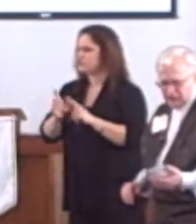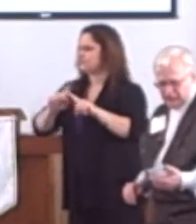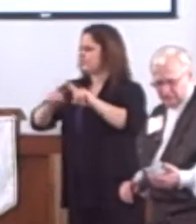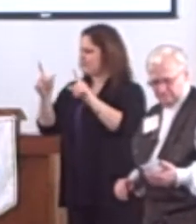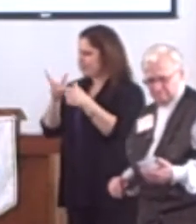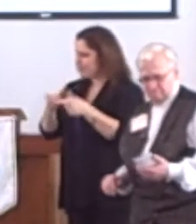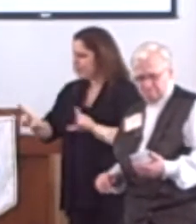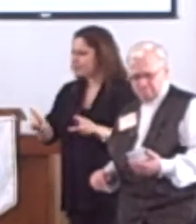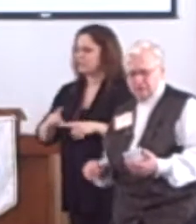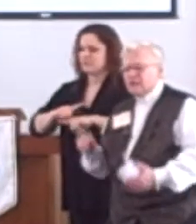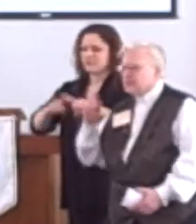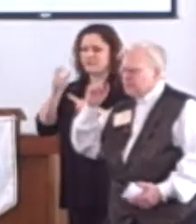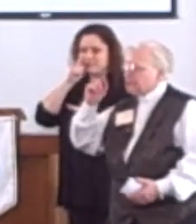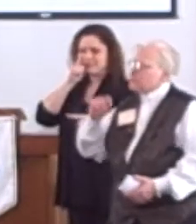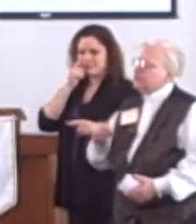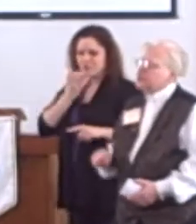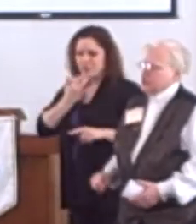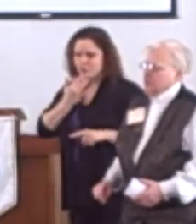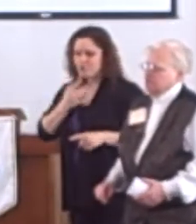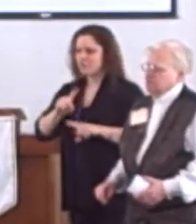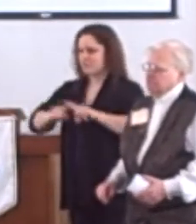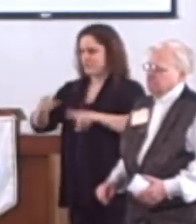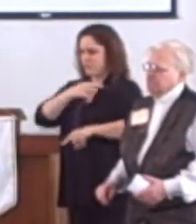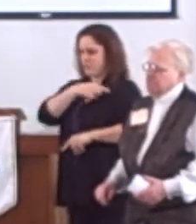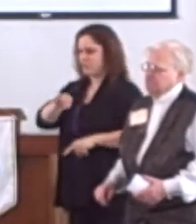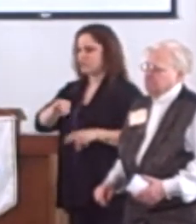of skin, different religion.